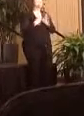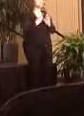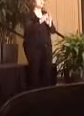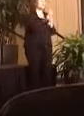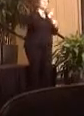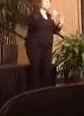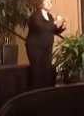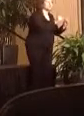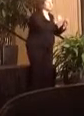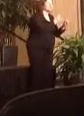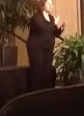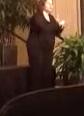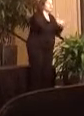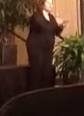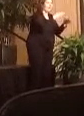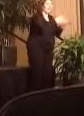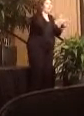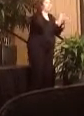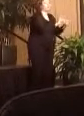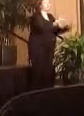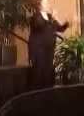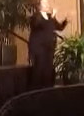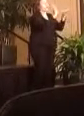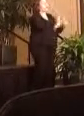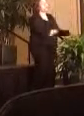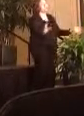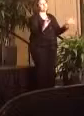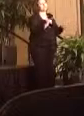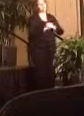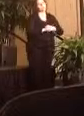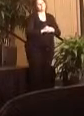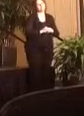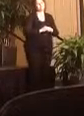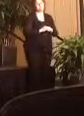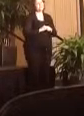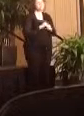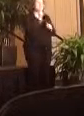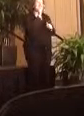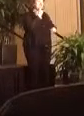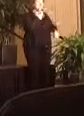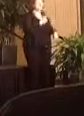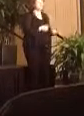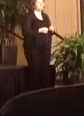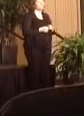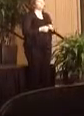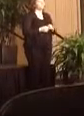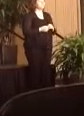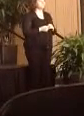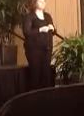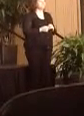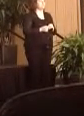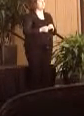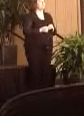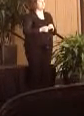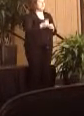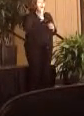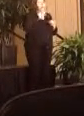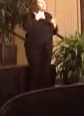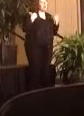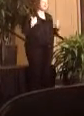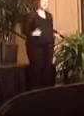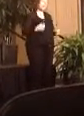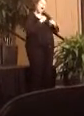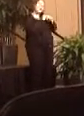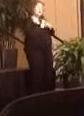after, but I mean, it's not that serious, Yeah, I don't have a bodyguard